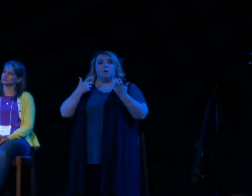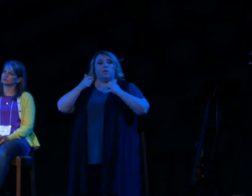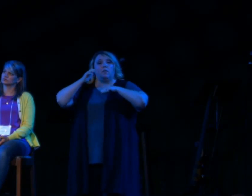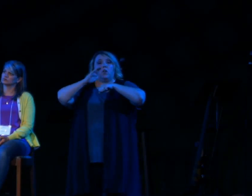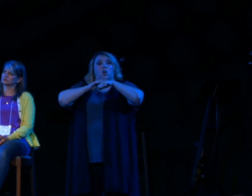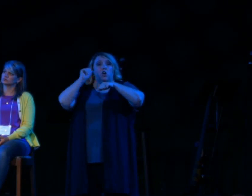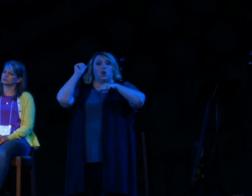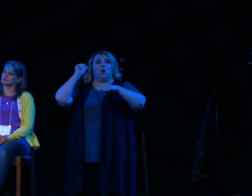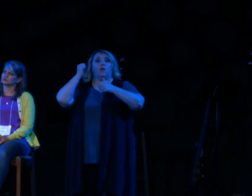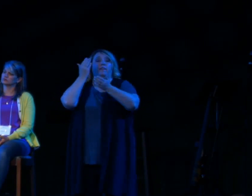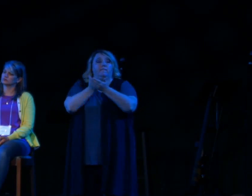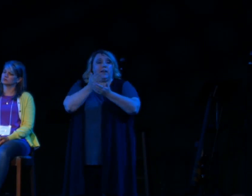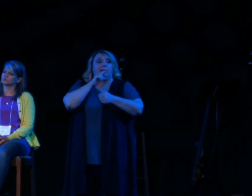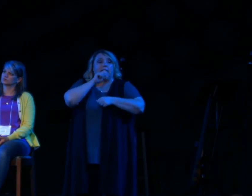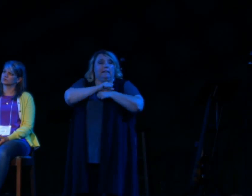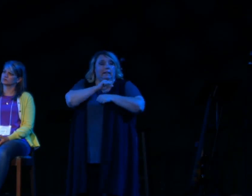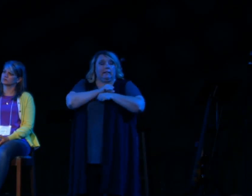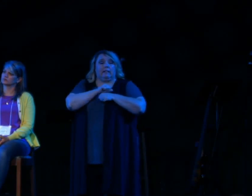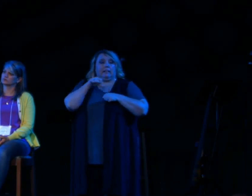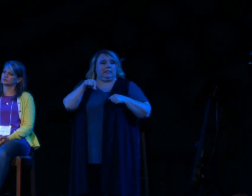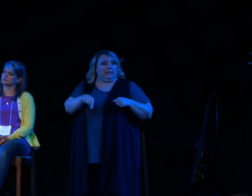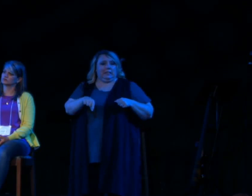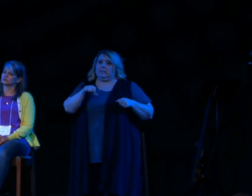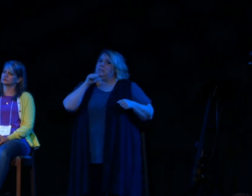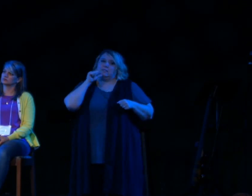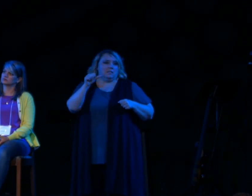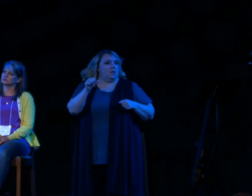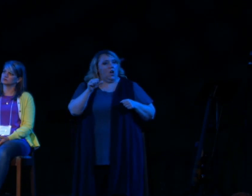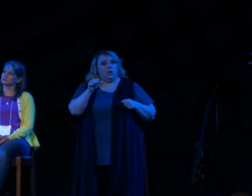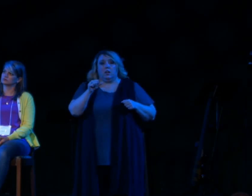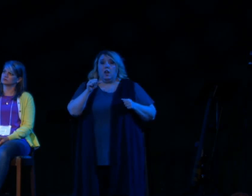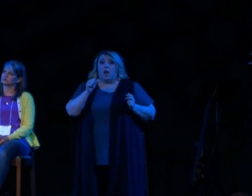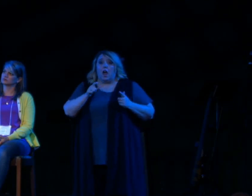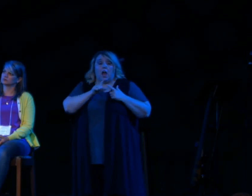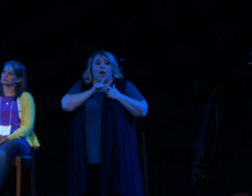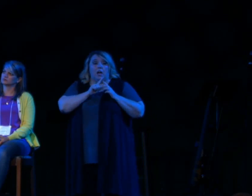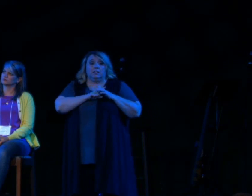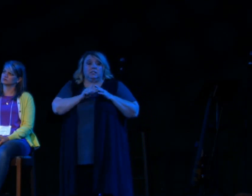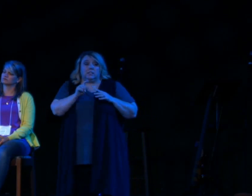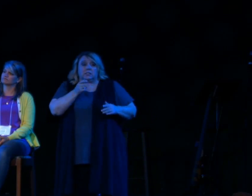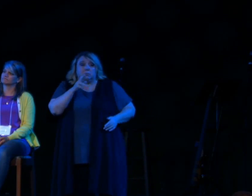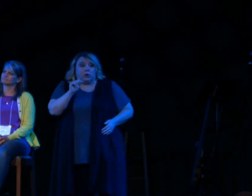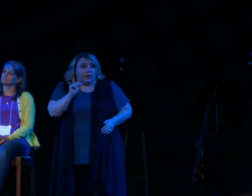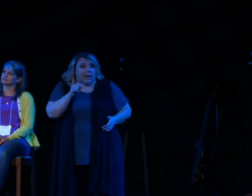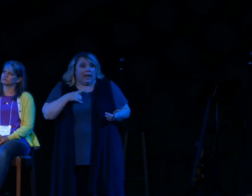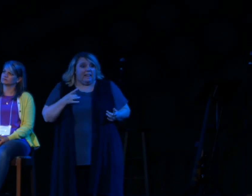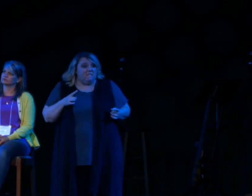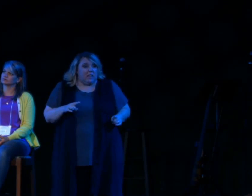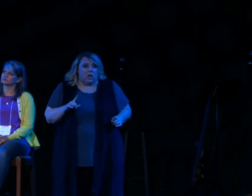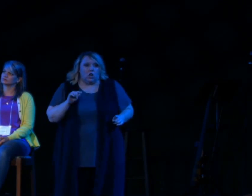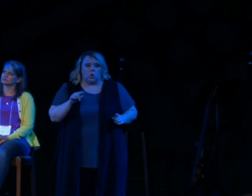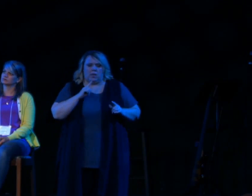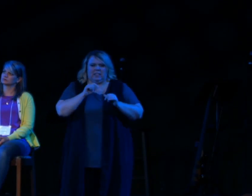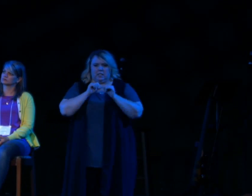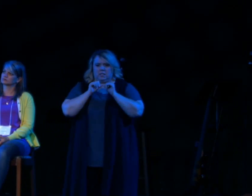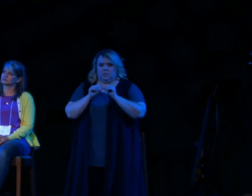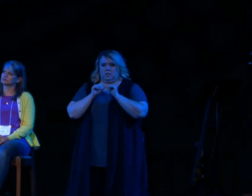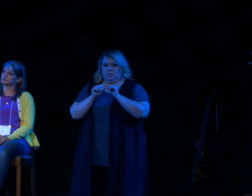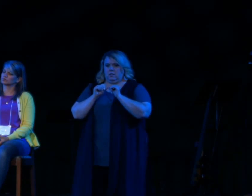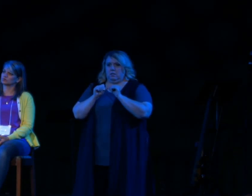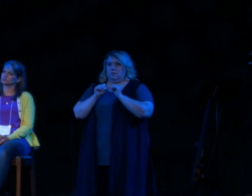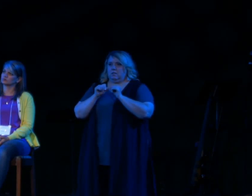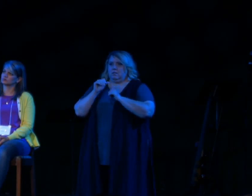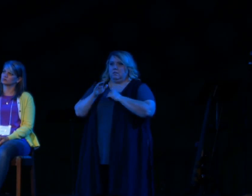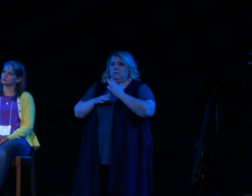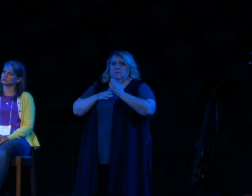the fact of the matter is that this is not a sprint. This is not an event. This is a marathon. And if I